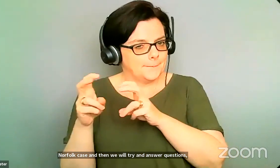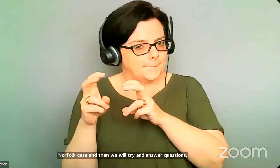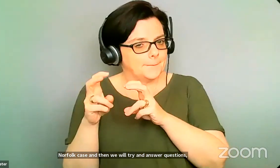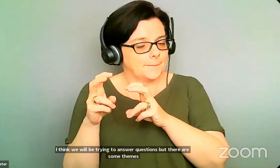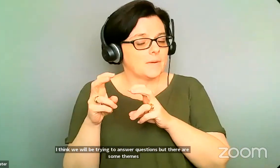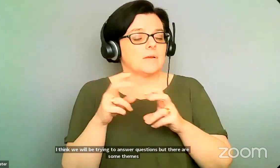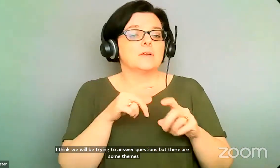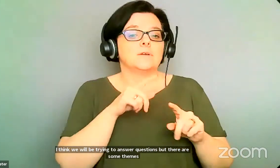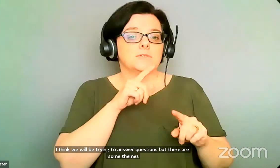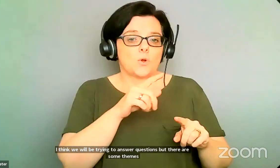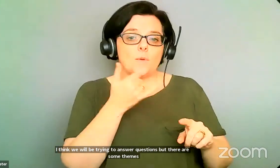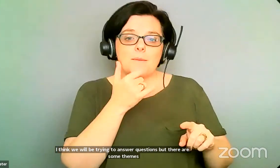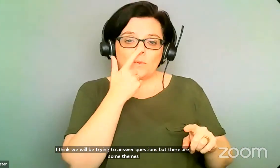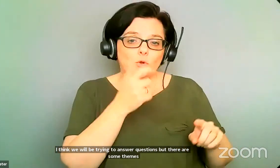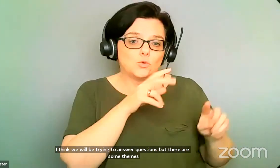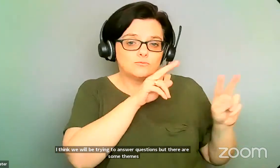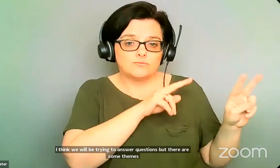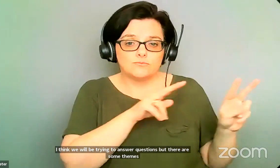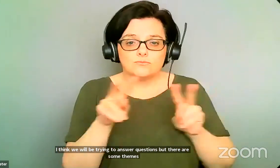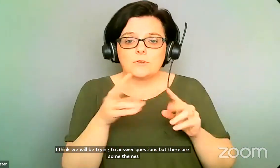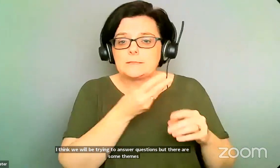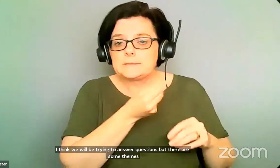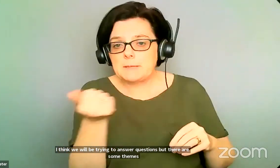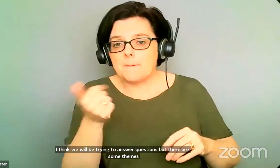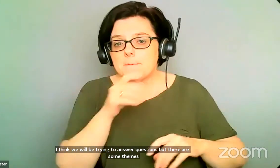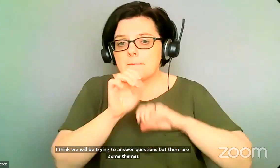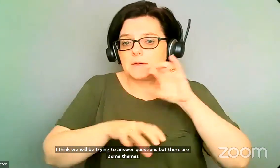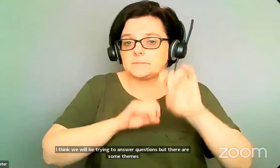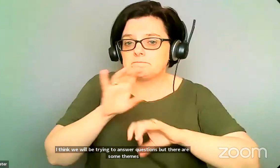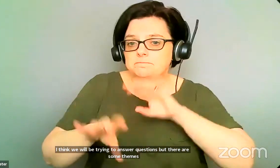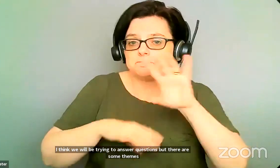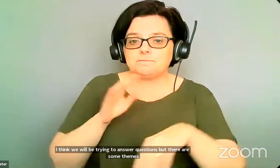we could just look at some of those themes.